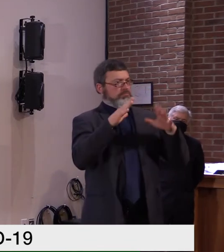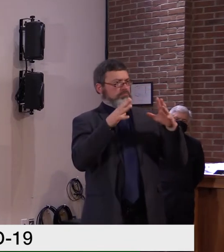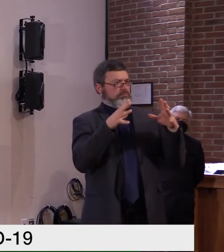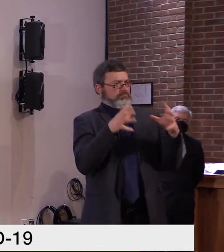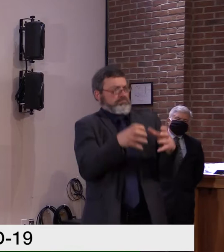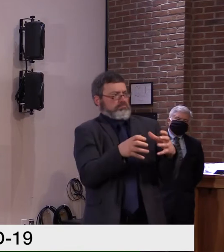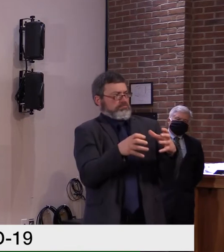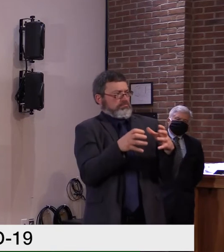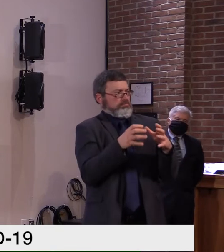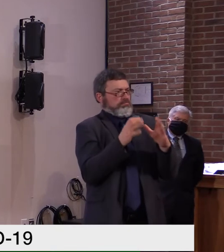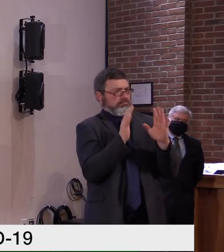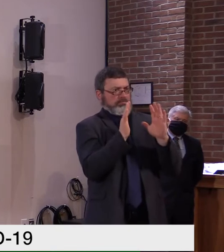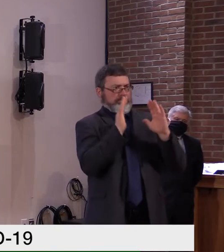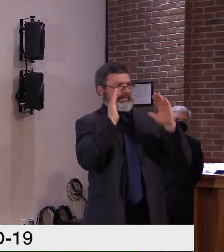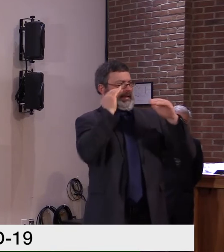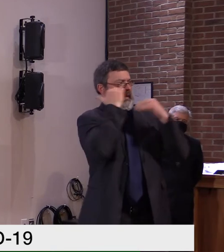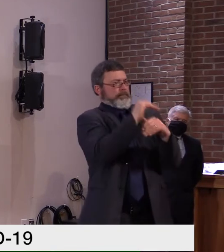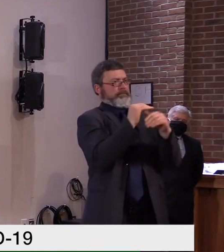can,